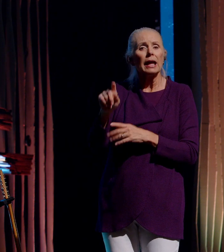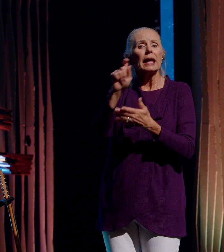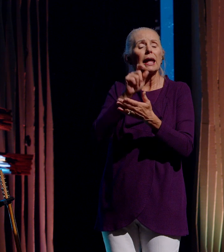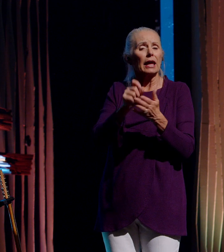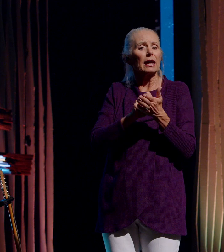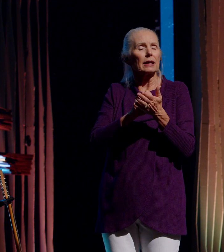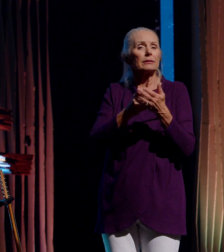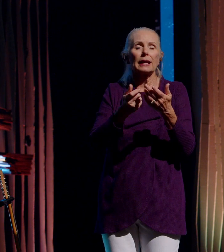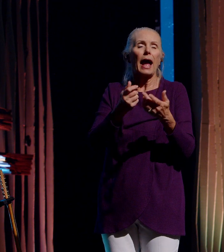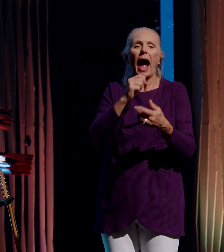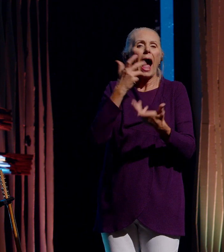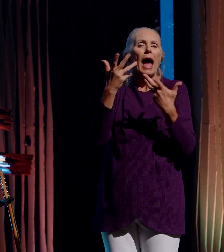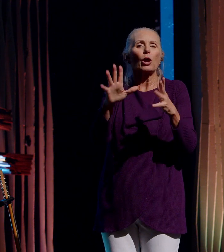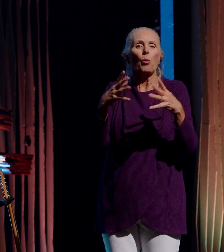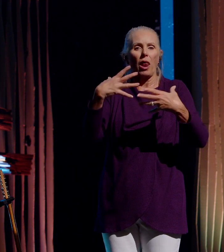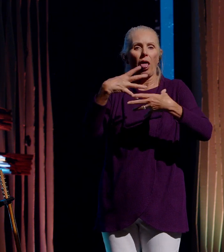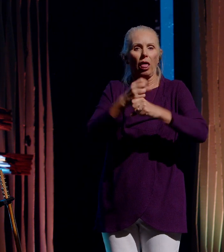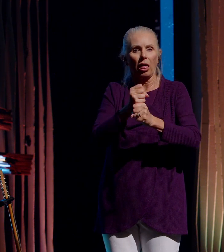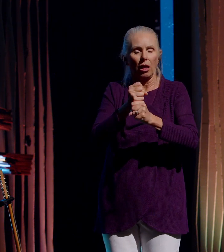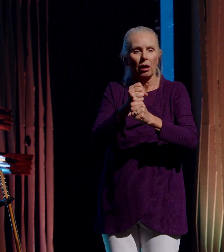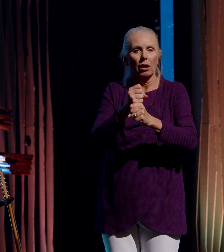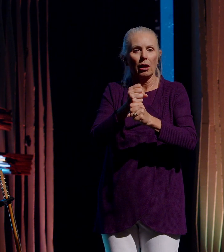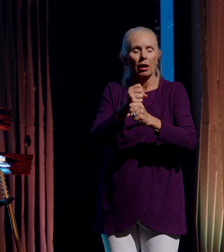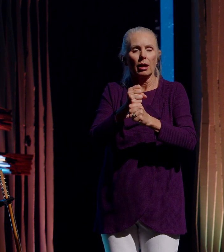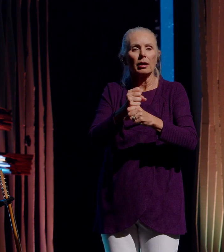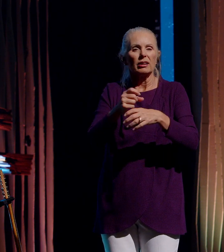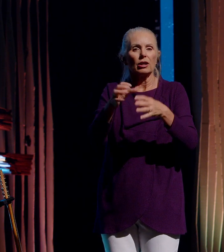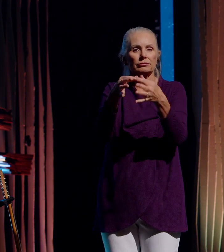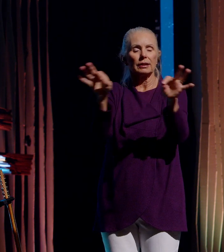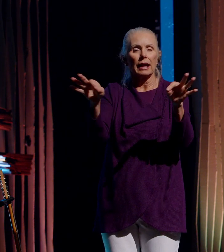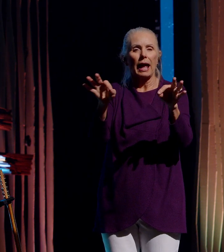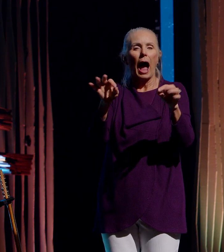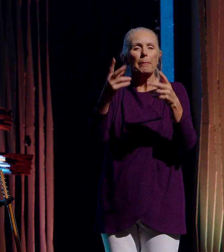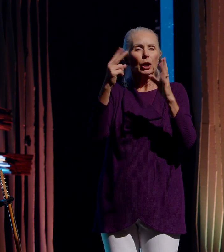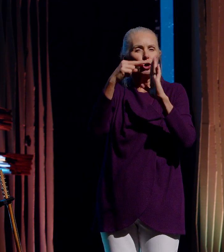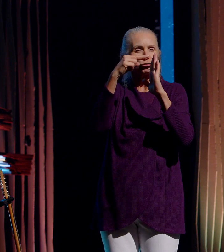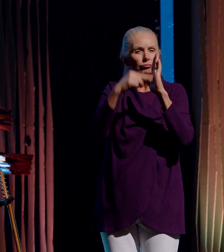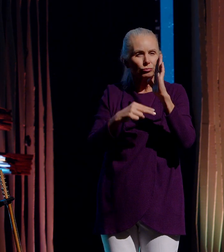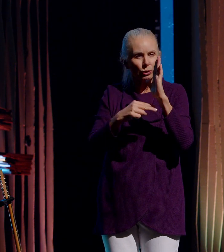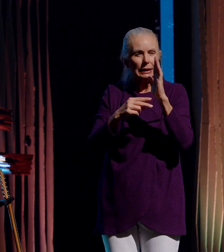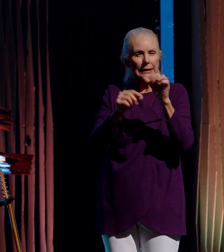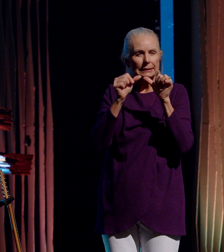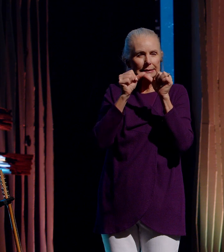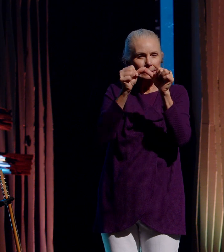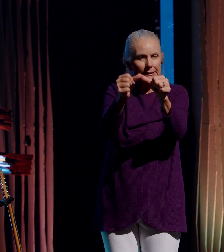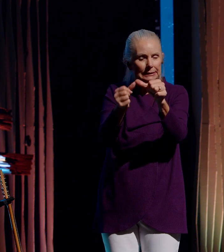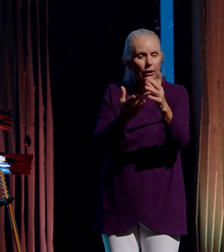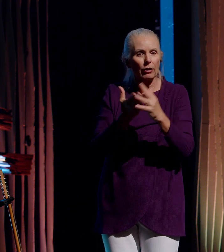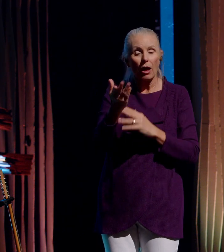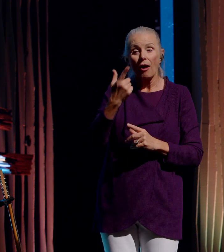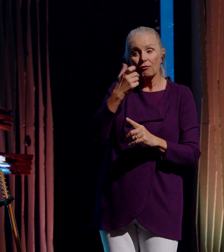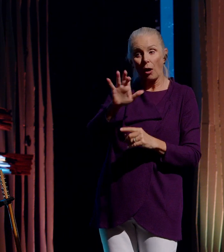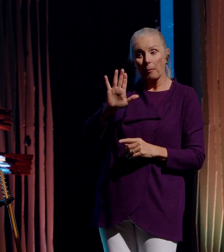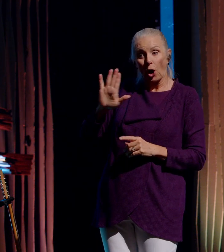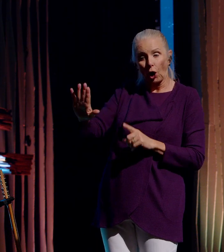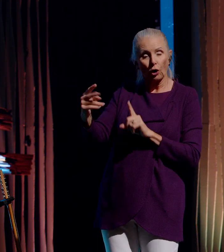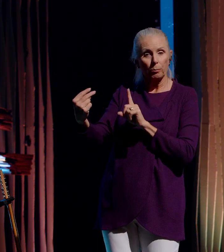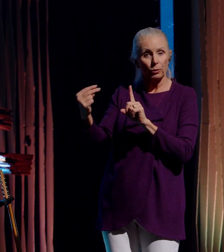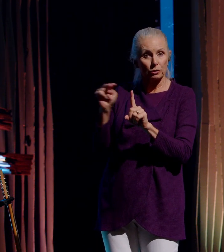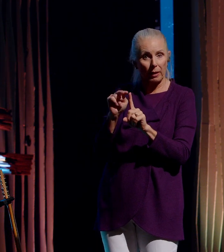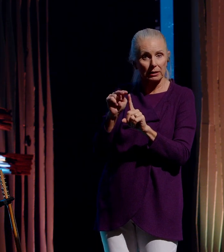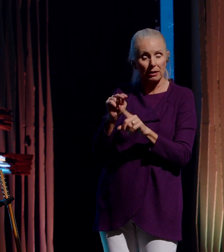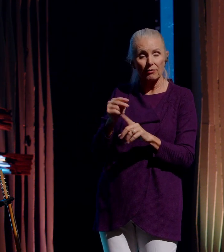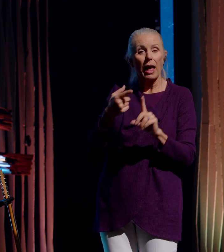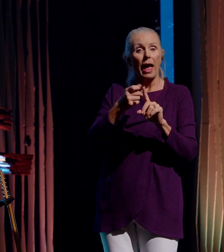of paraphrase it, I'm just going to read it directly, and it's a little bit longer, but it really highlights from Harriet's own perspective, but also from the